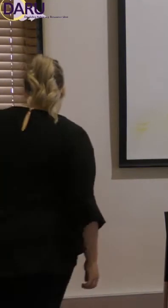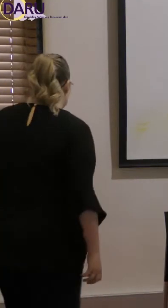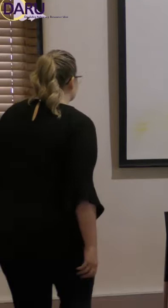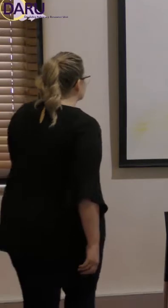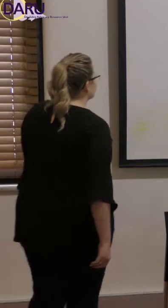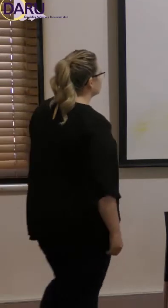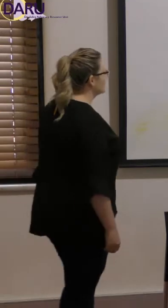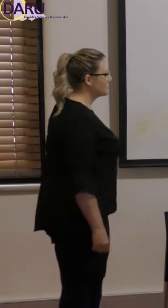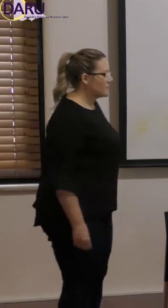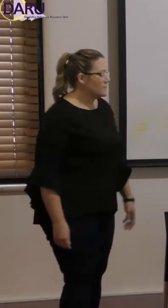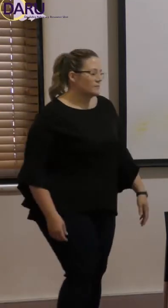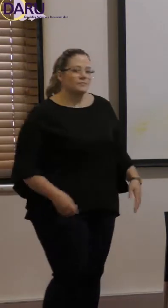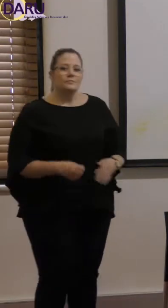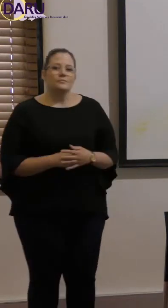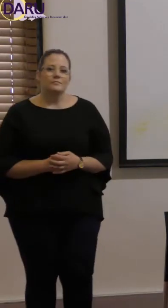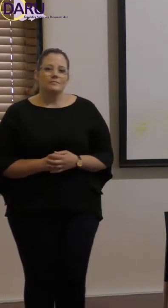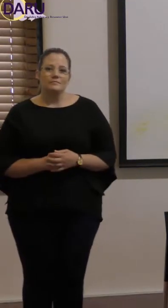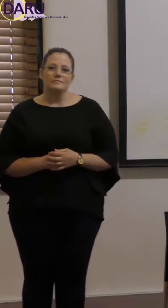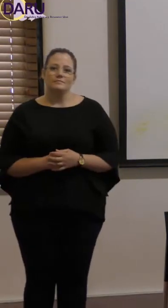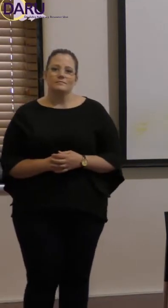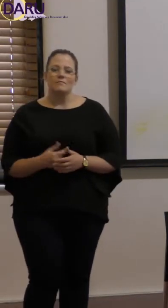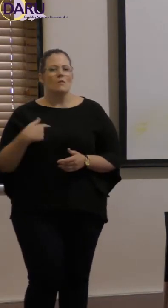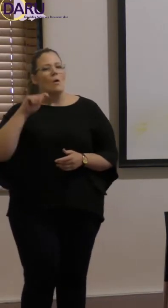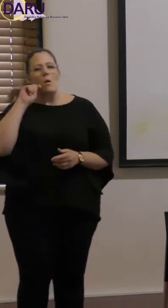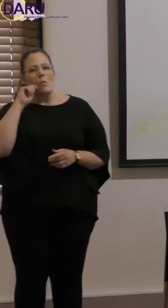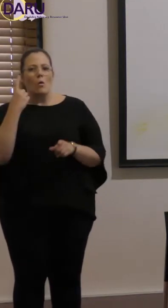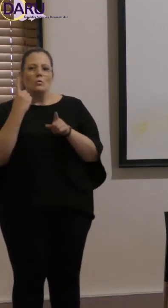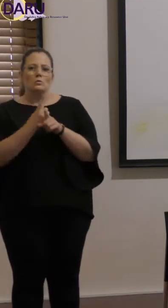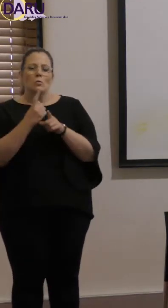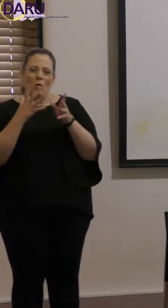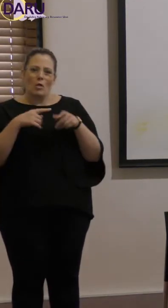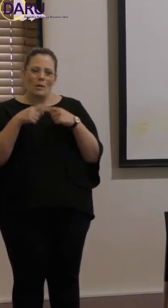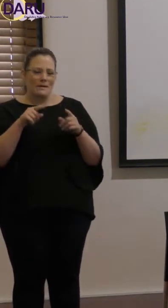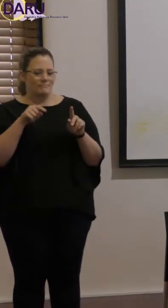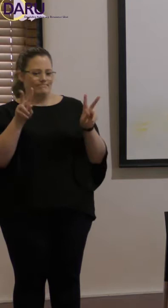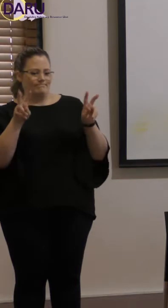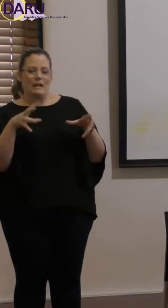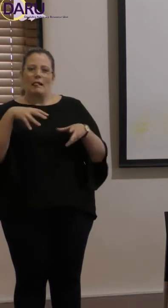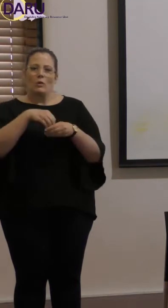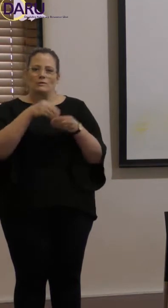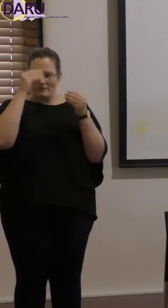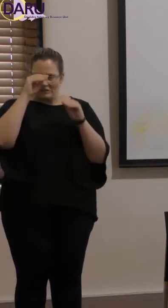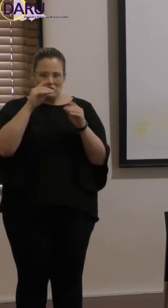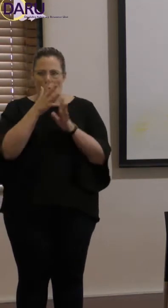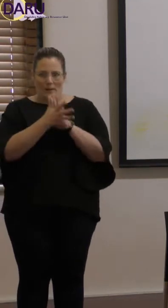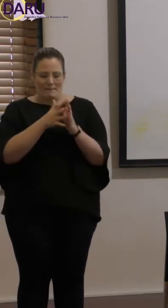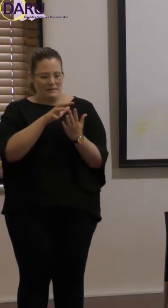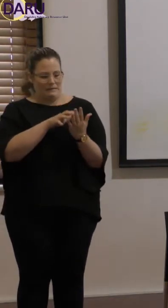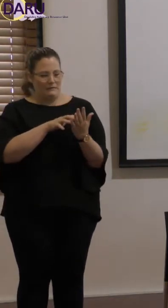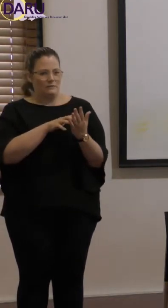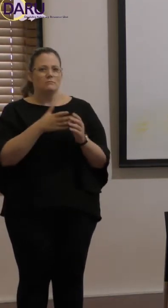Now, I'm not going to talk a lot today about defining what inclusive education is. Years ago